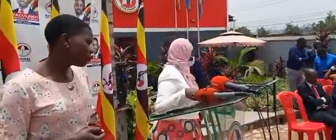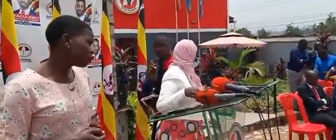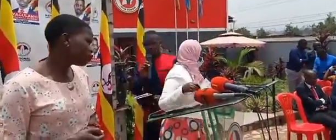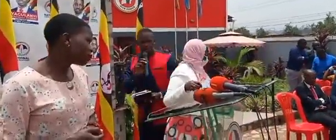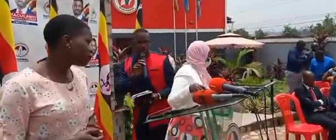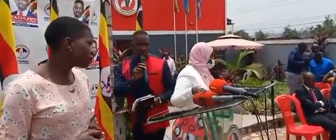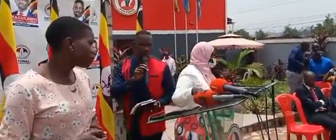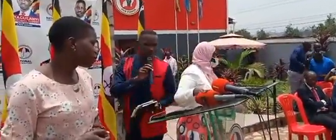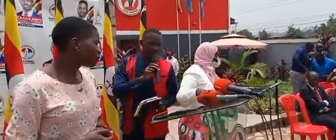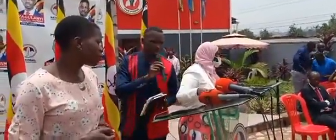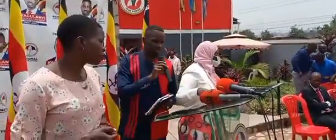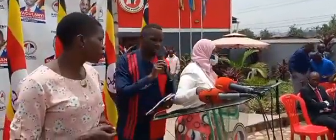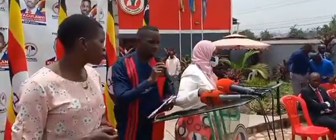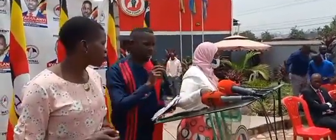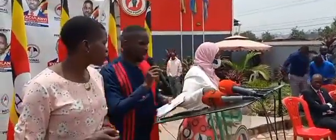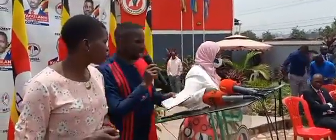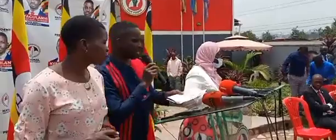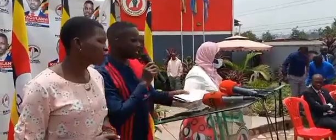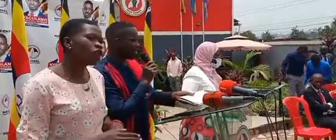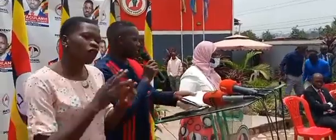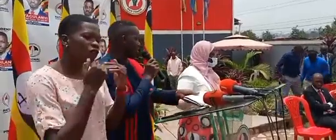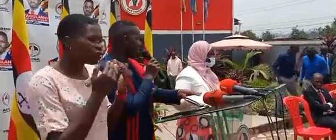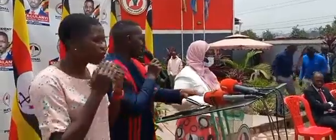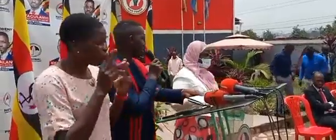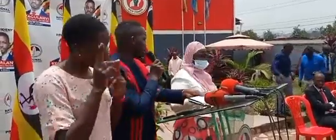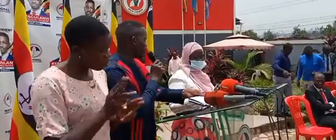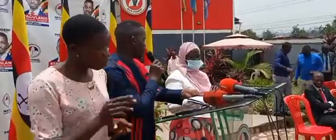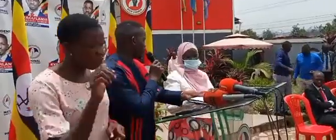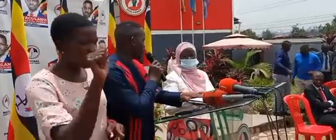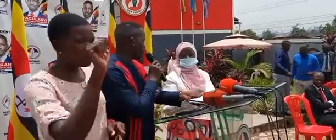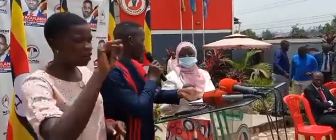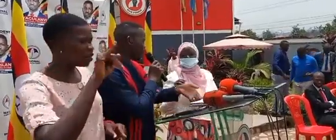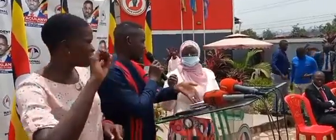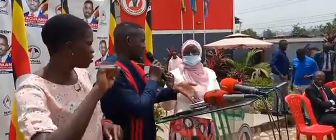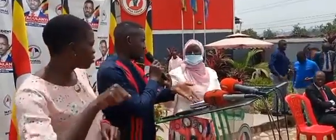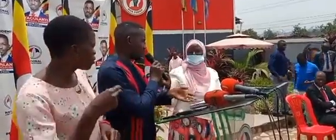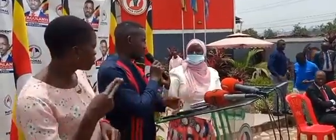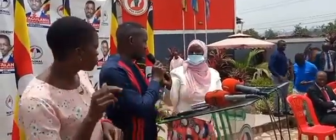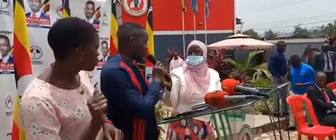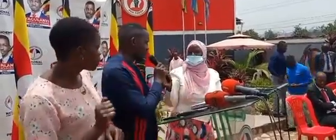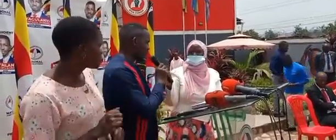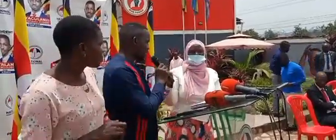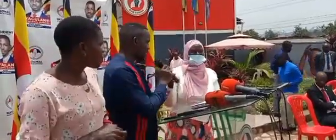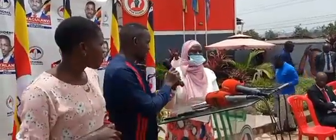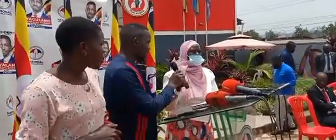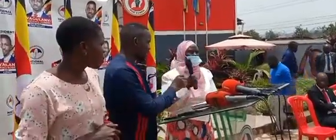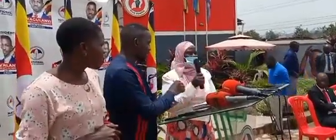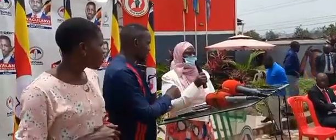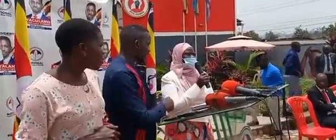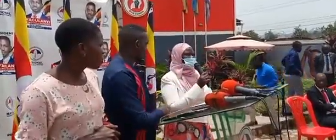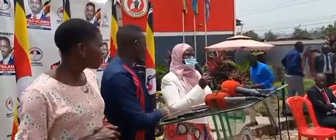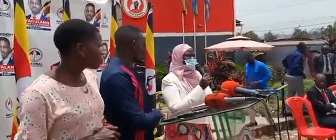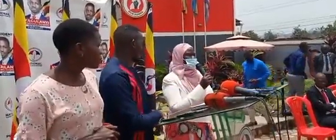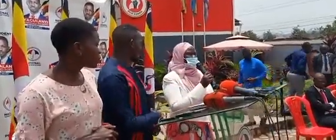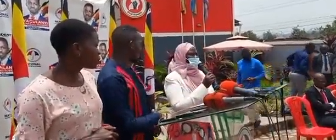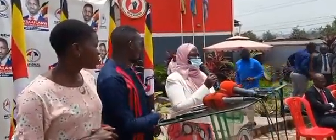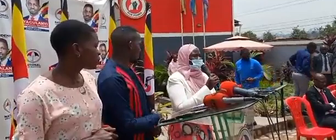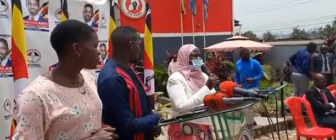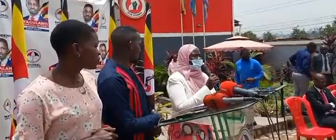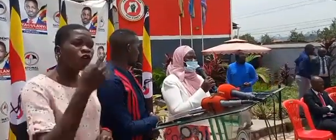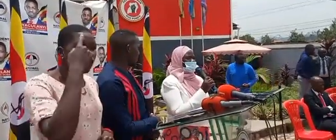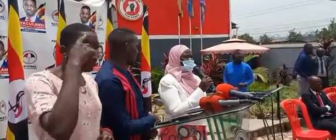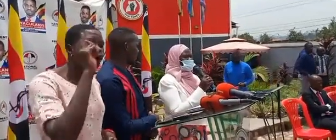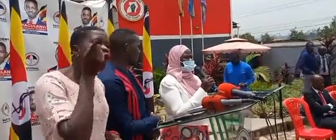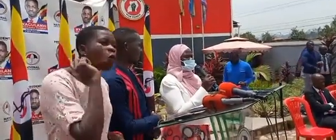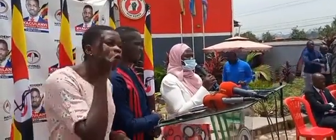Thank you, Honorable Aisha Kabanda. All the way from Budambala. Hello, how are you very much? Line of